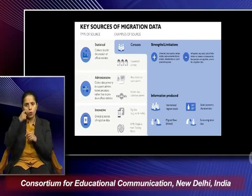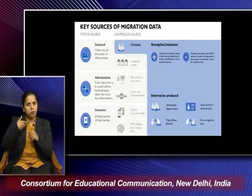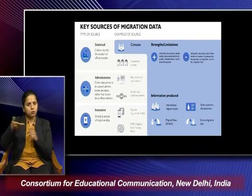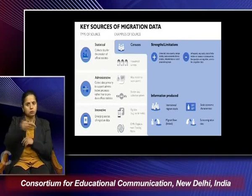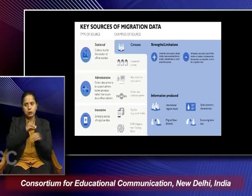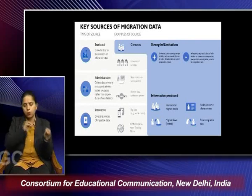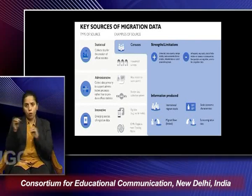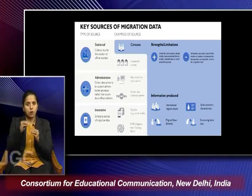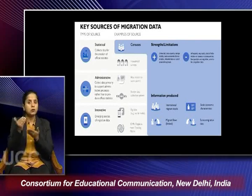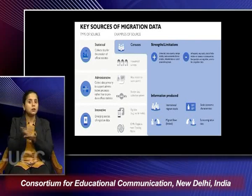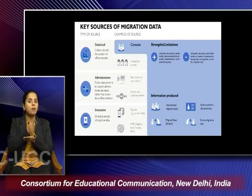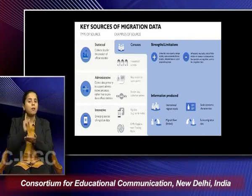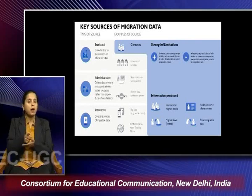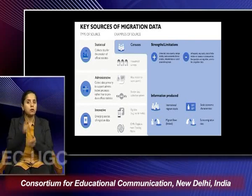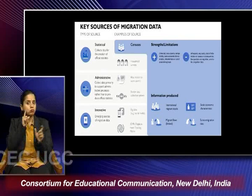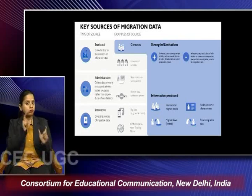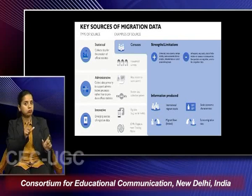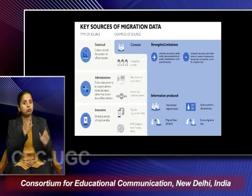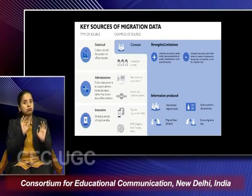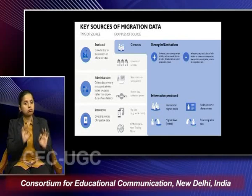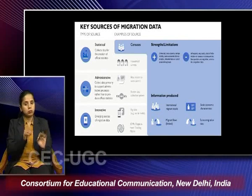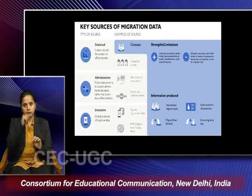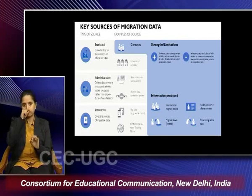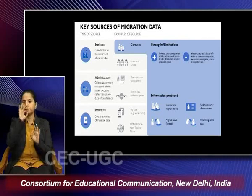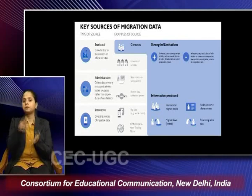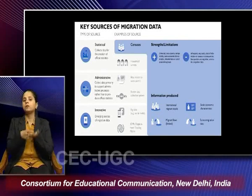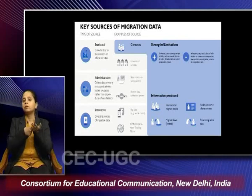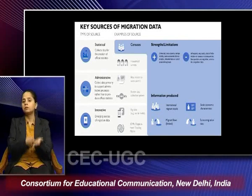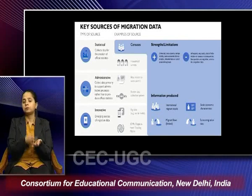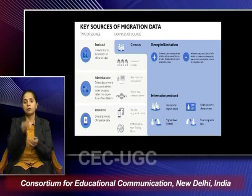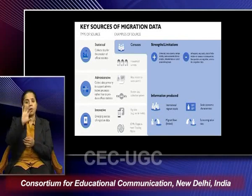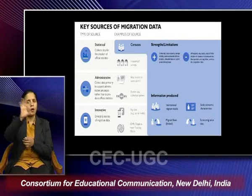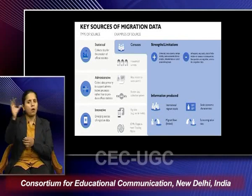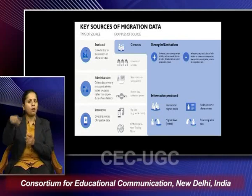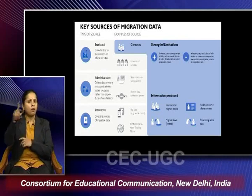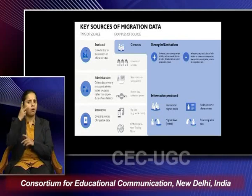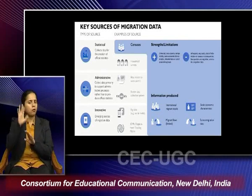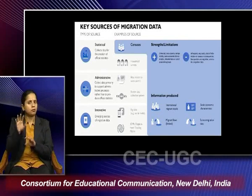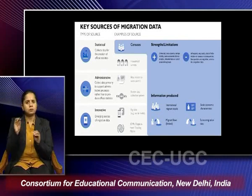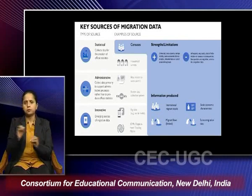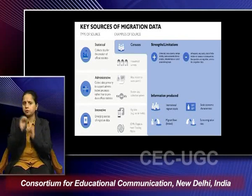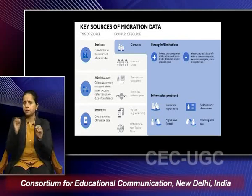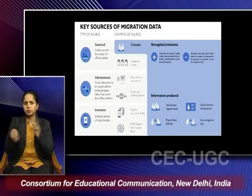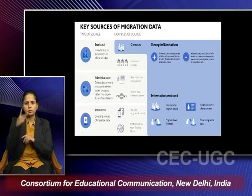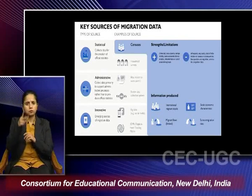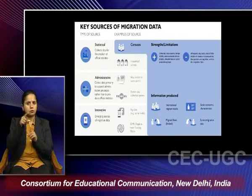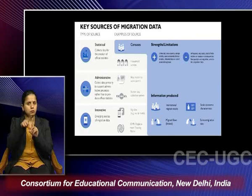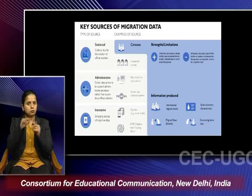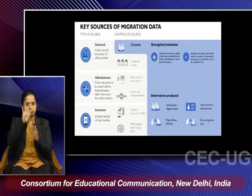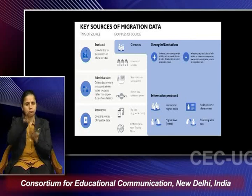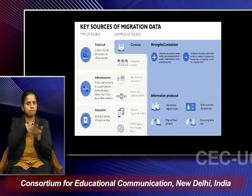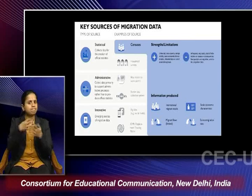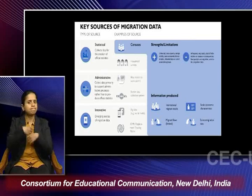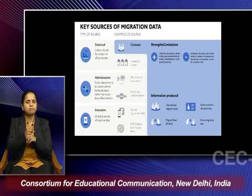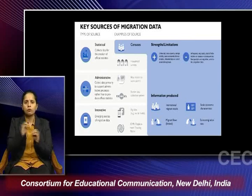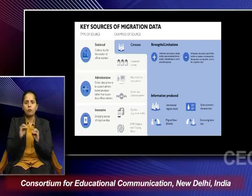safe, secure and with dignity. So what is happening that countries who do not have these robust data systems, it becomes